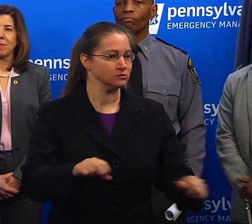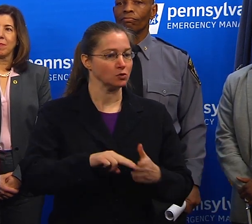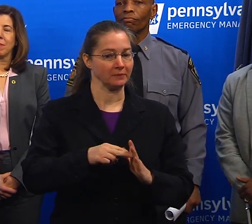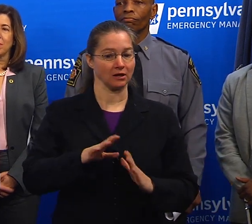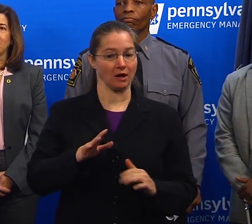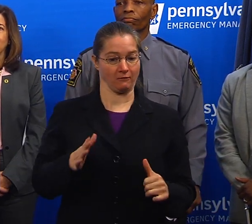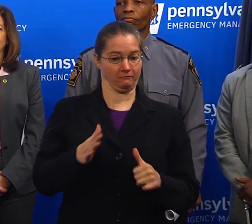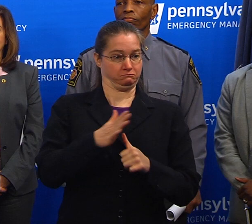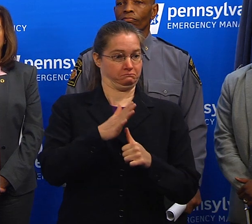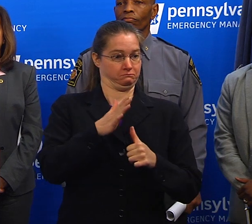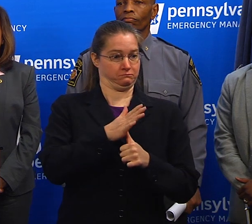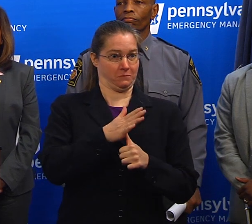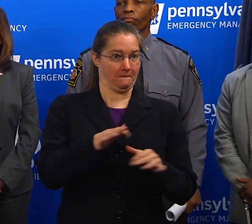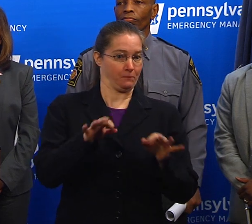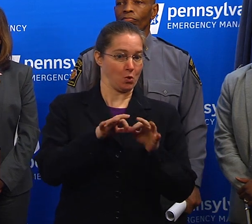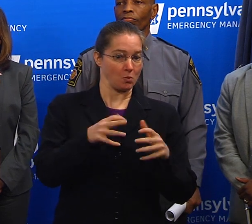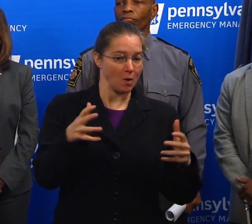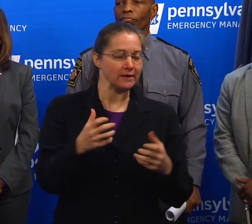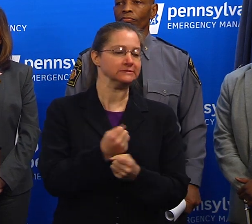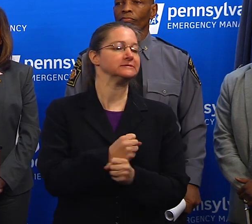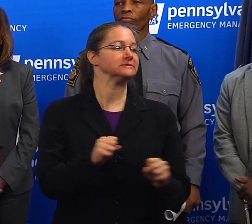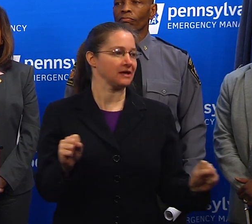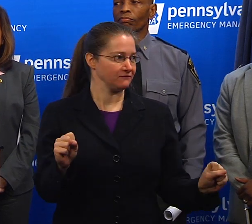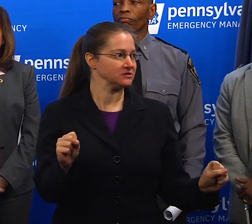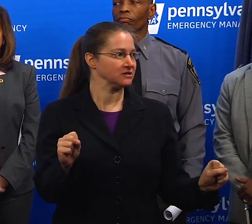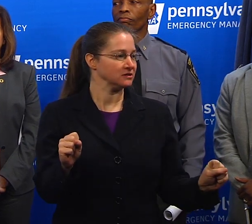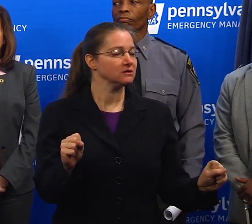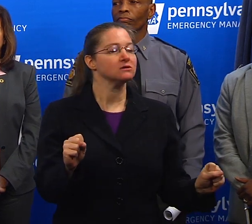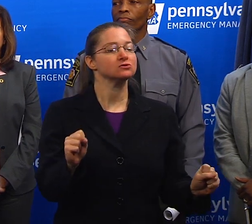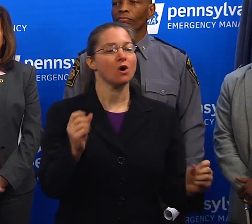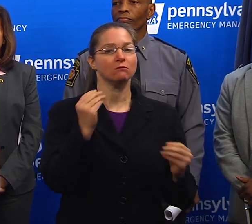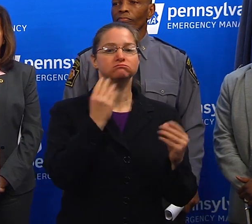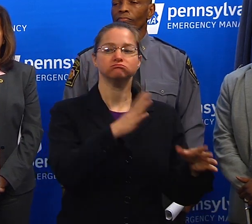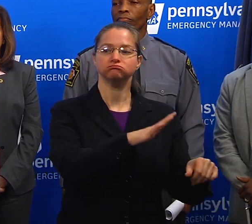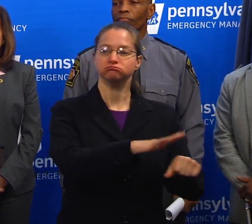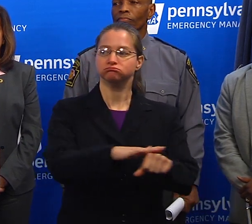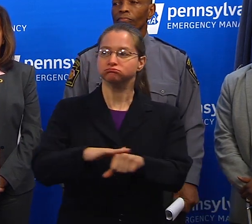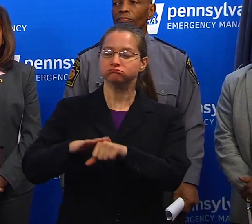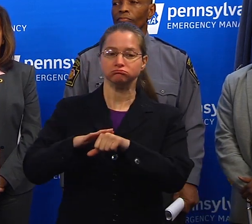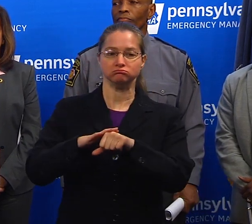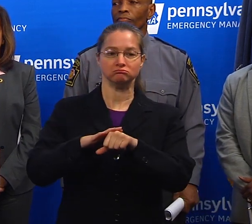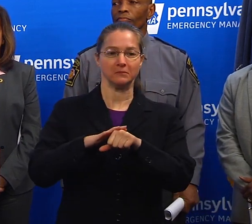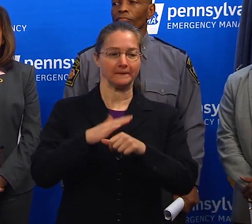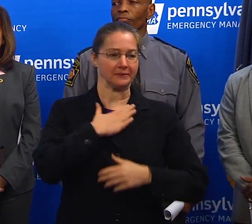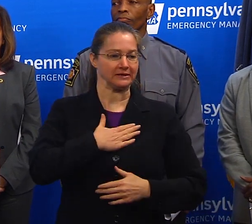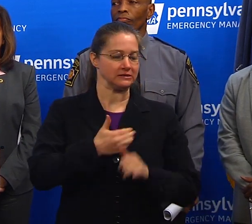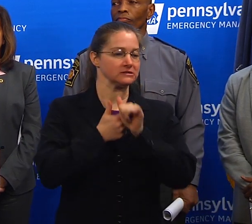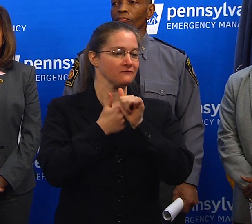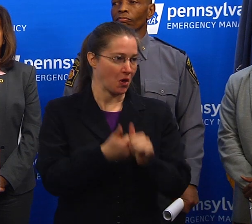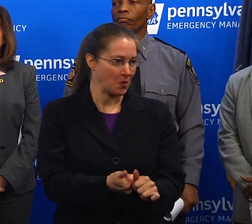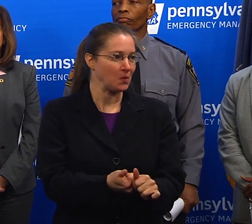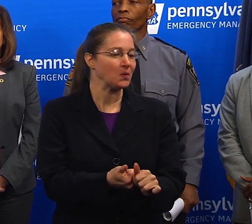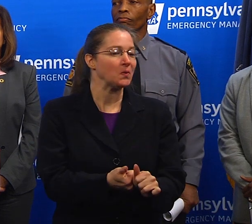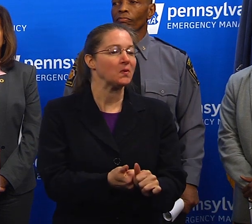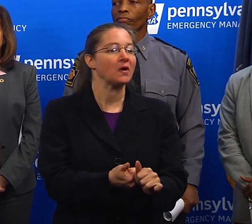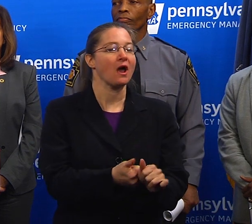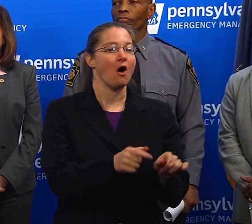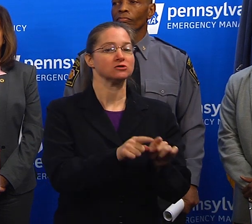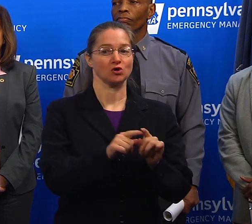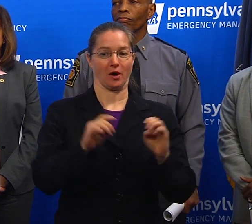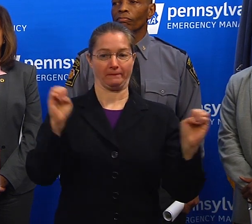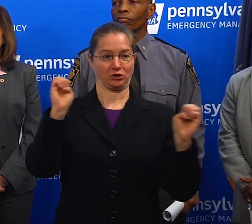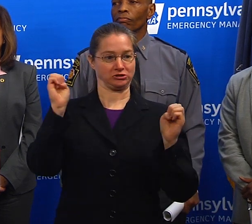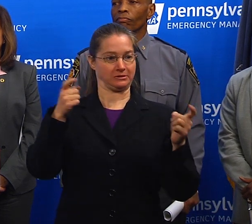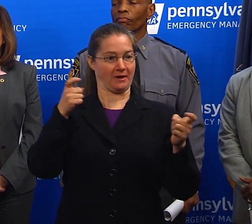safety. And I urge all residents to heed all warnings and alerts from emergency